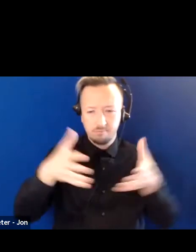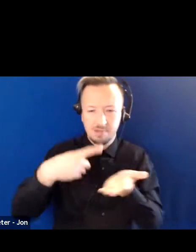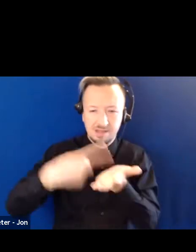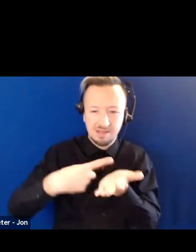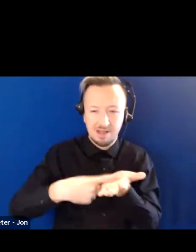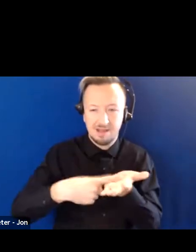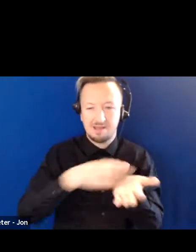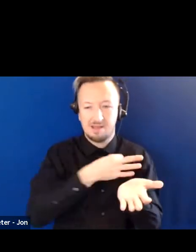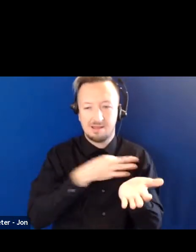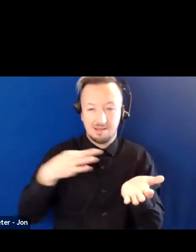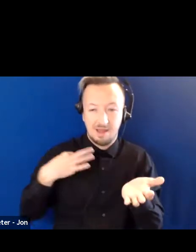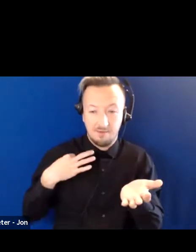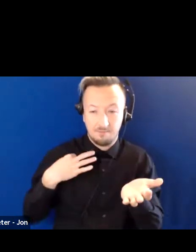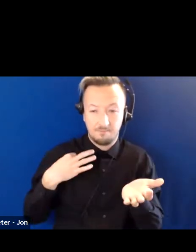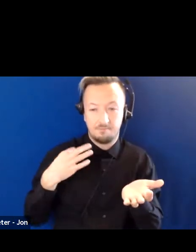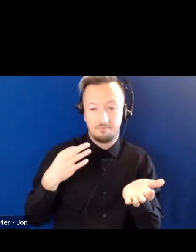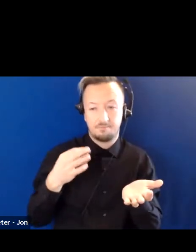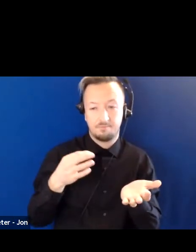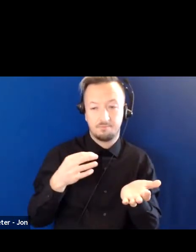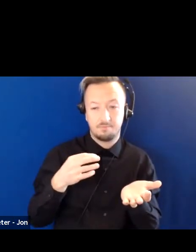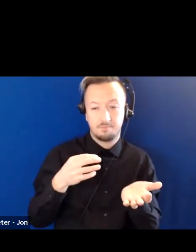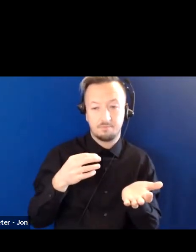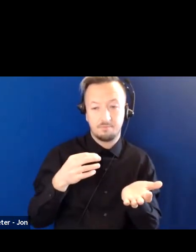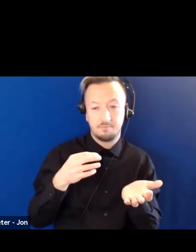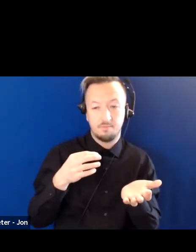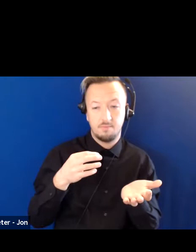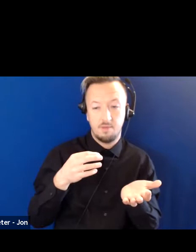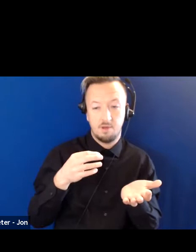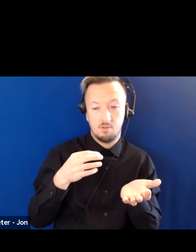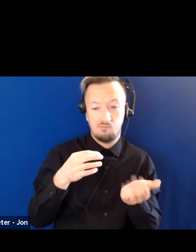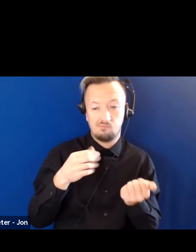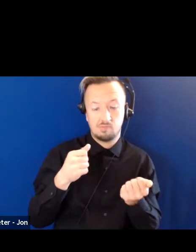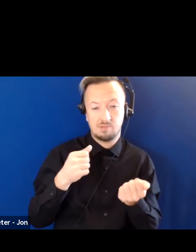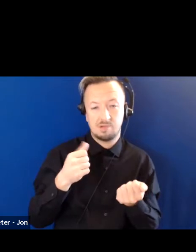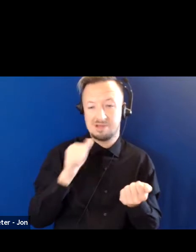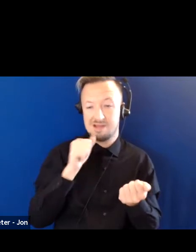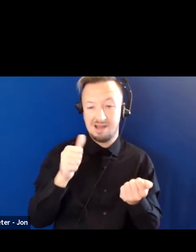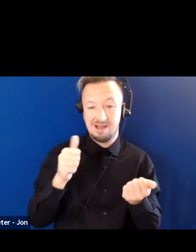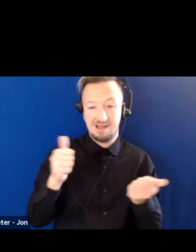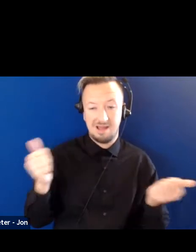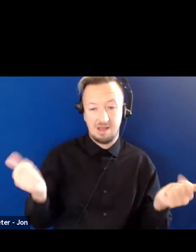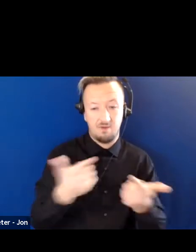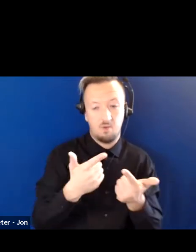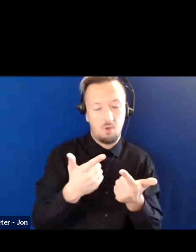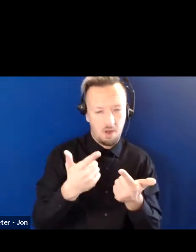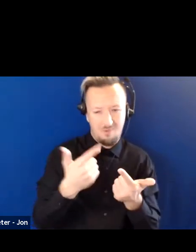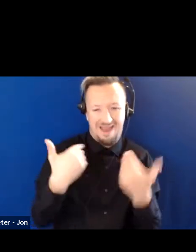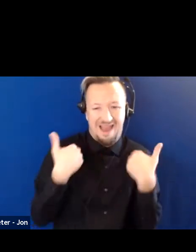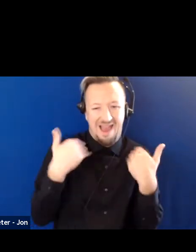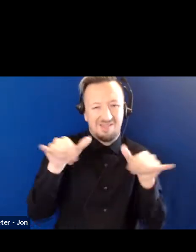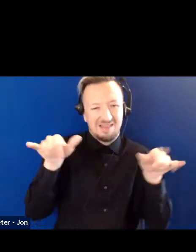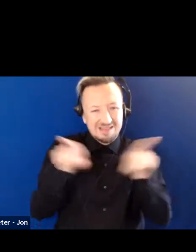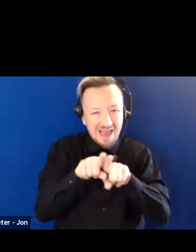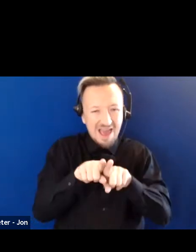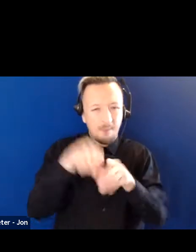specifically around center services, because not everybody has the same information or is at the same knowledge